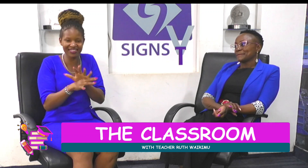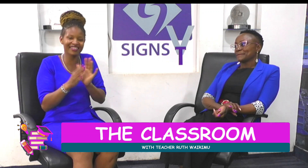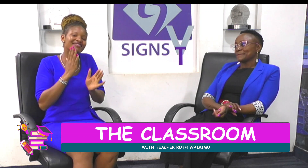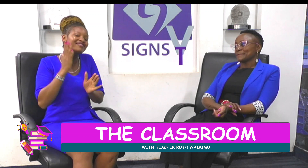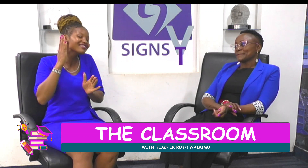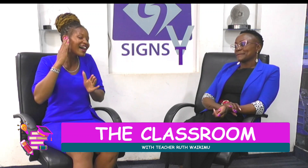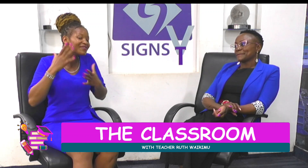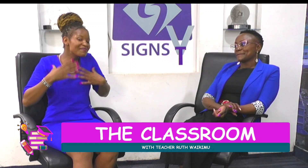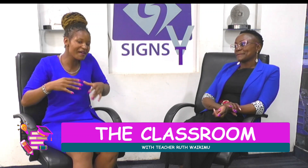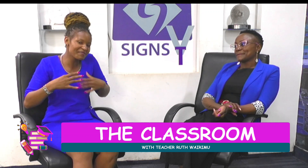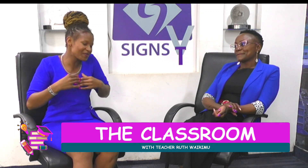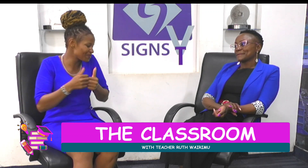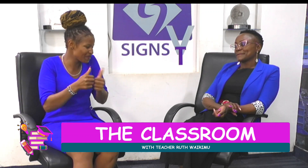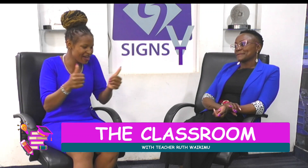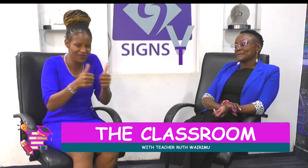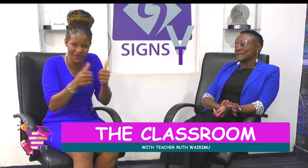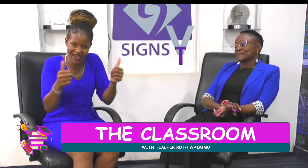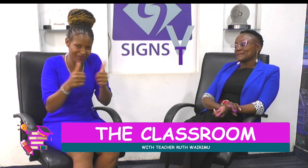humility that she